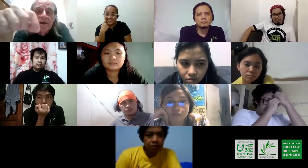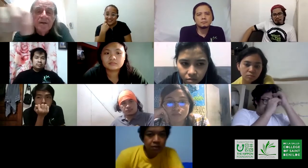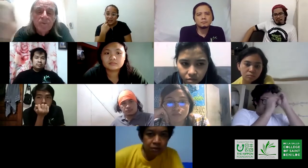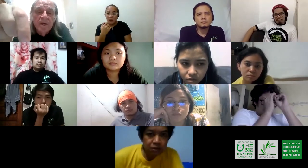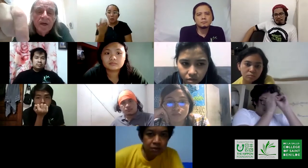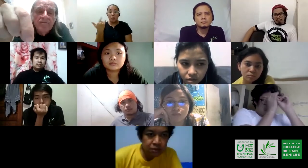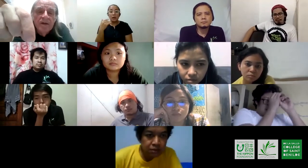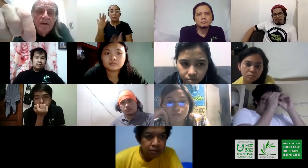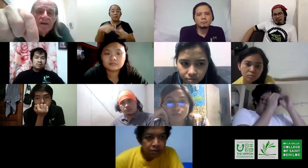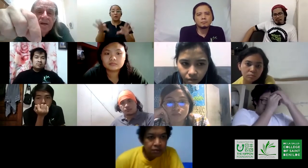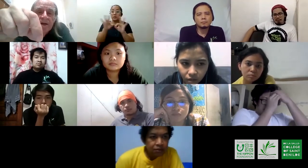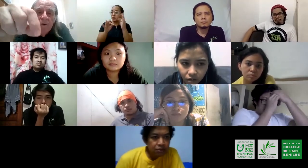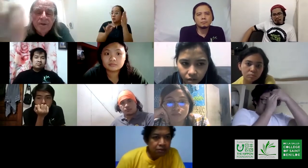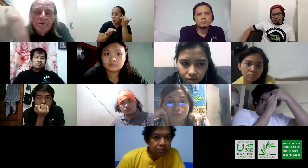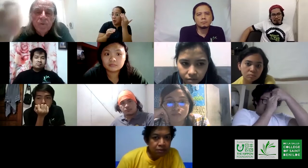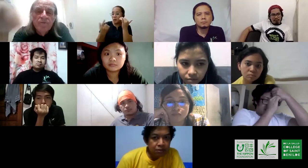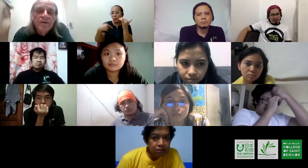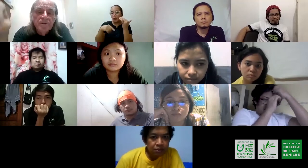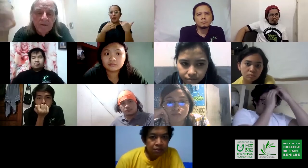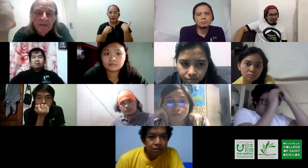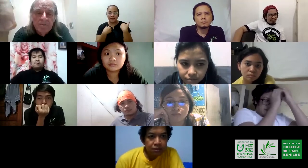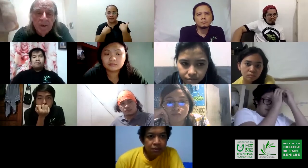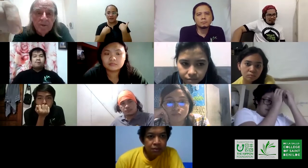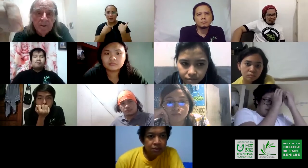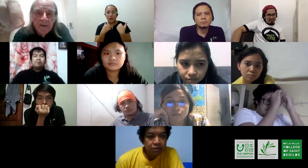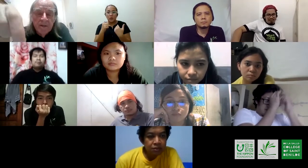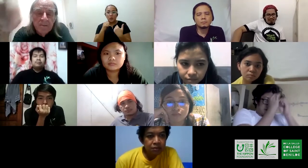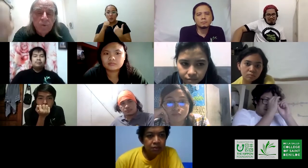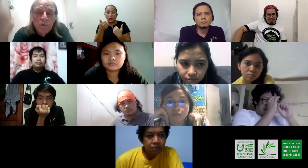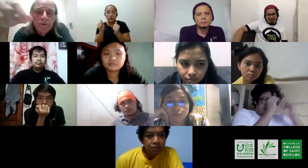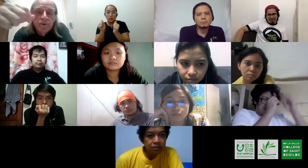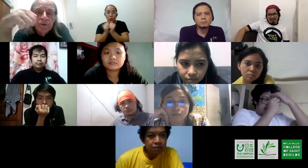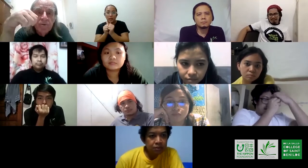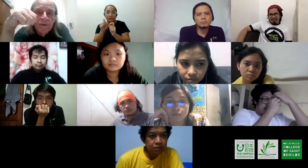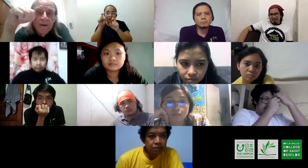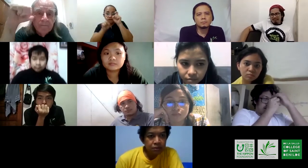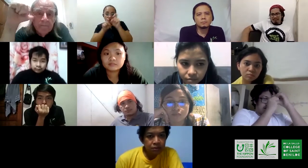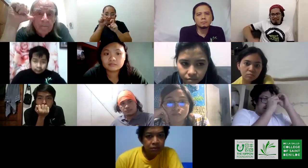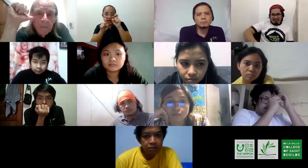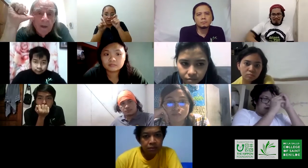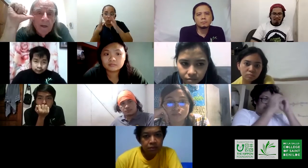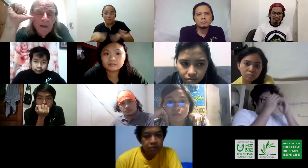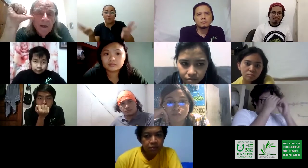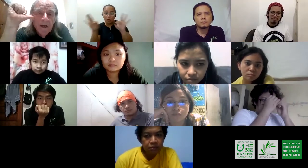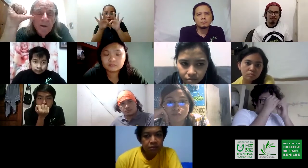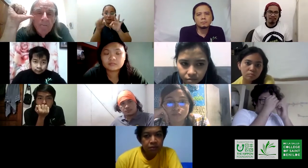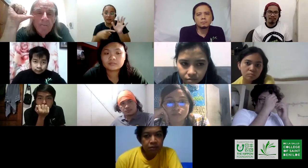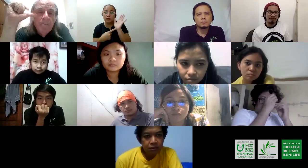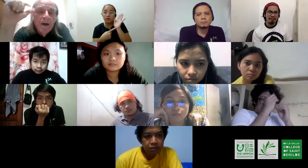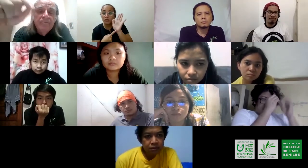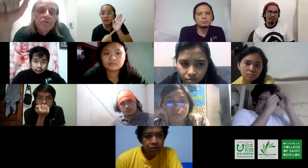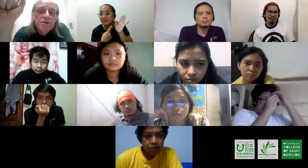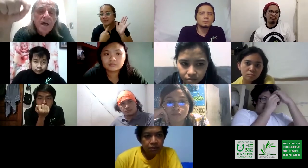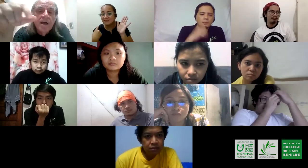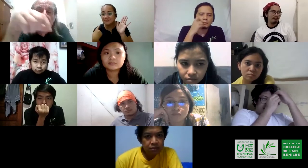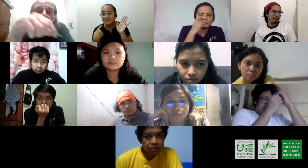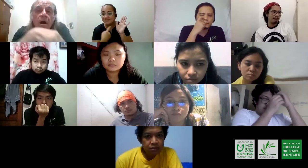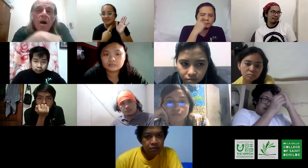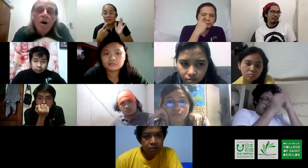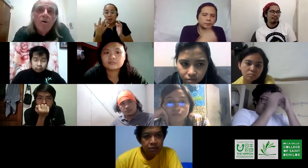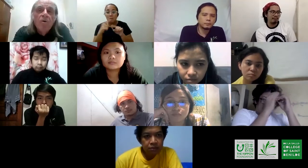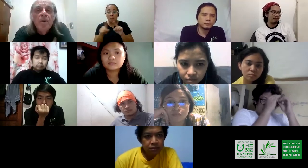important because we have question with facial expression, and it's important to show that, okay? But if you